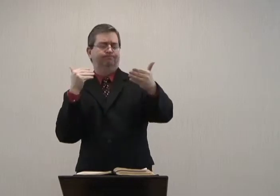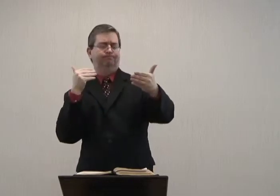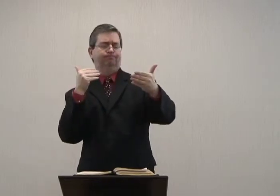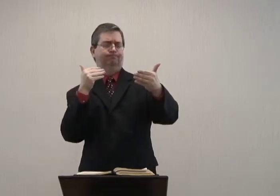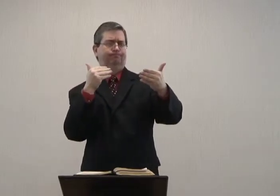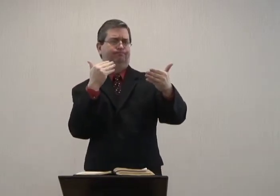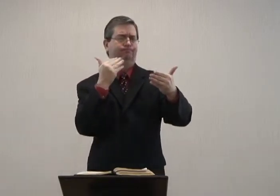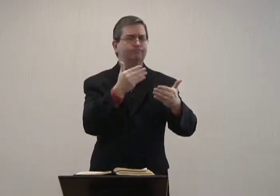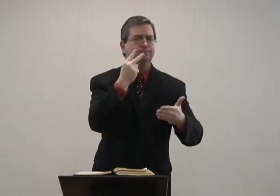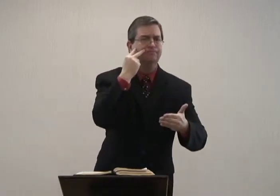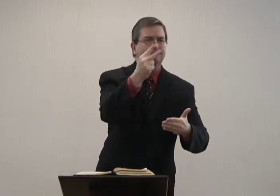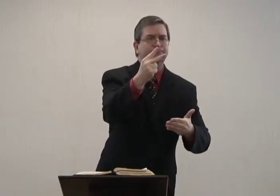way to Jerusalem.